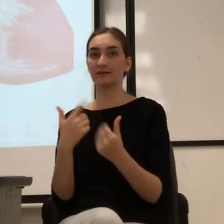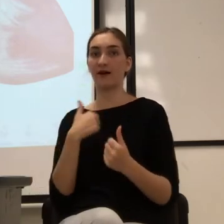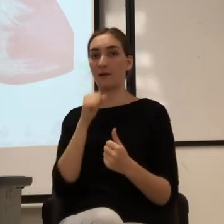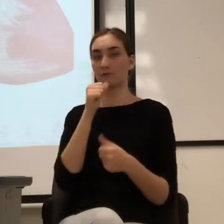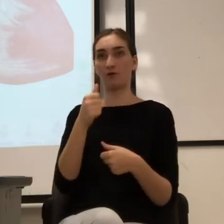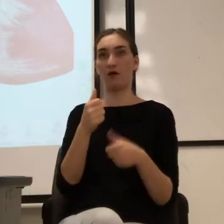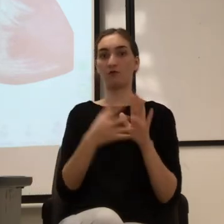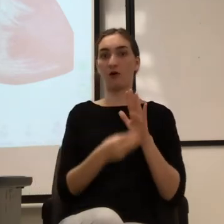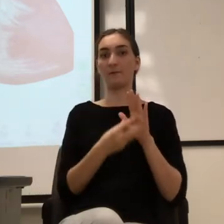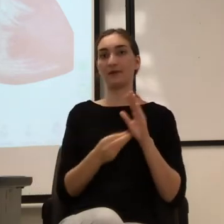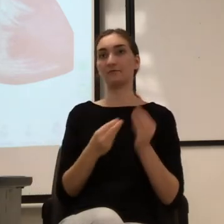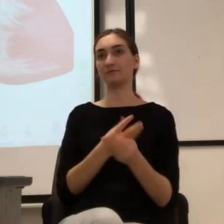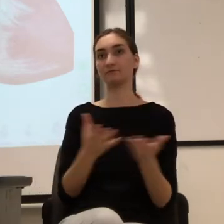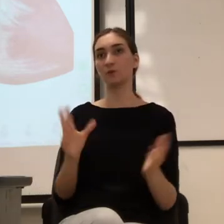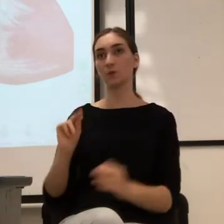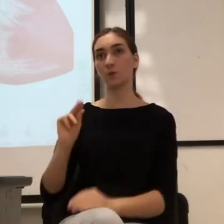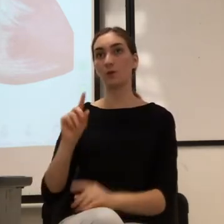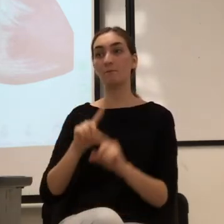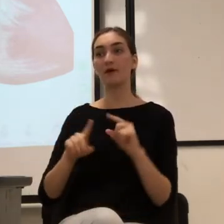Print out lab.